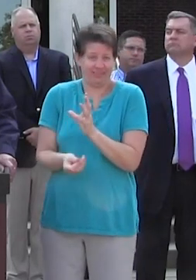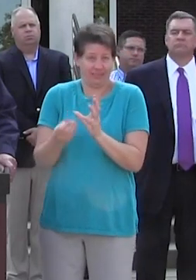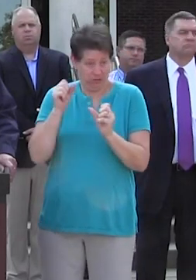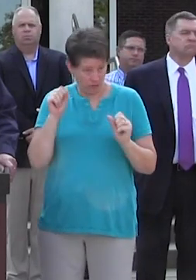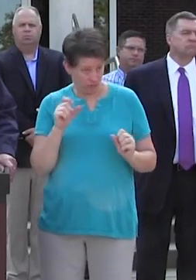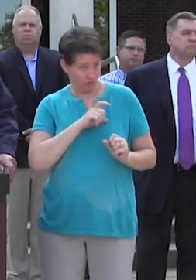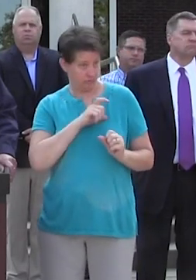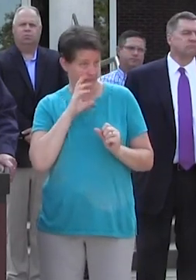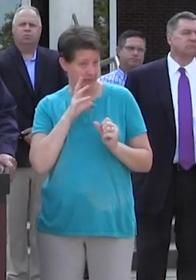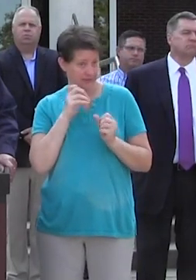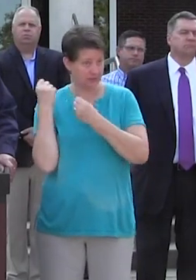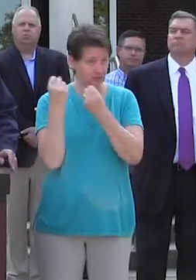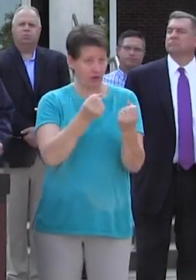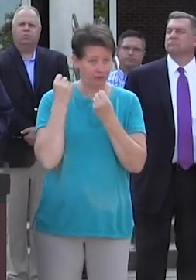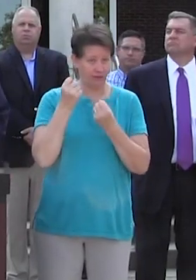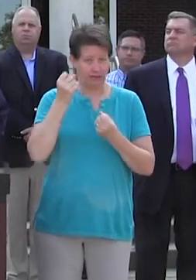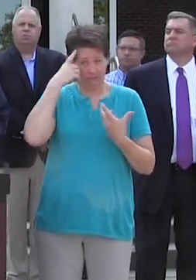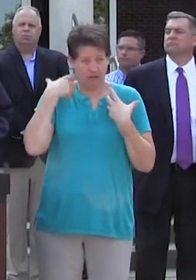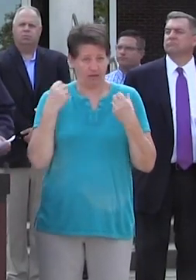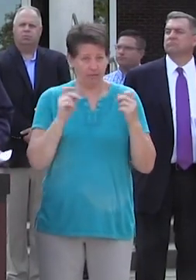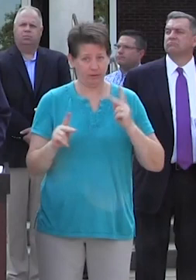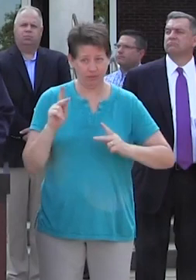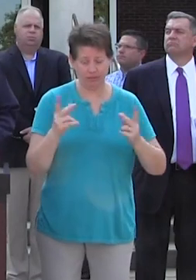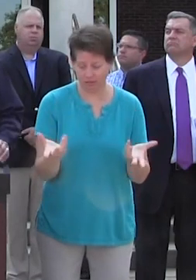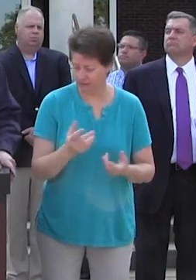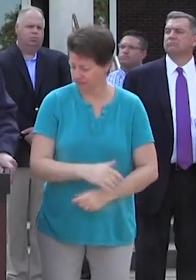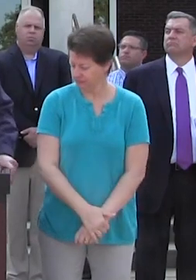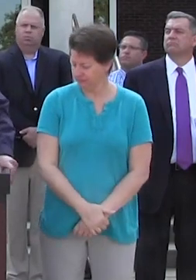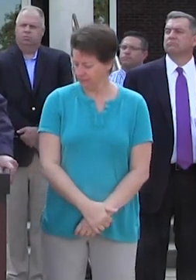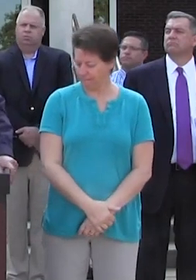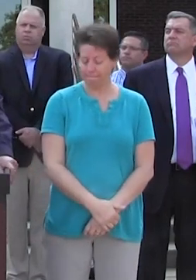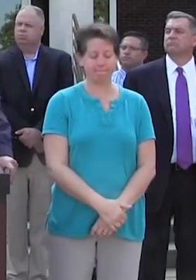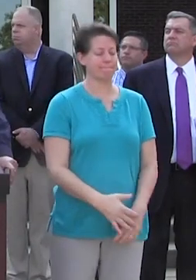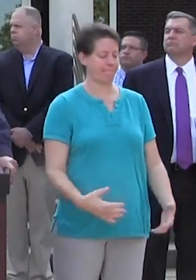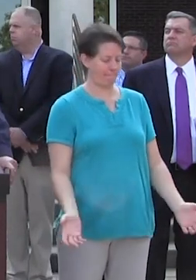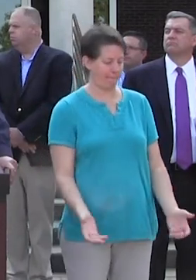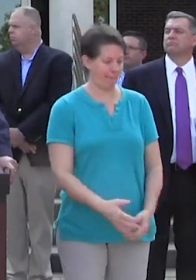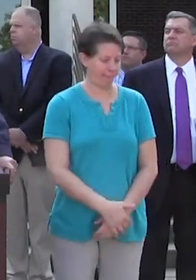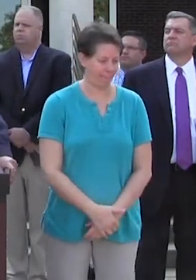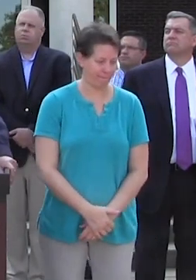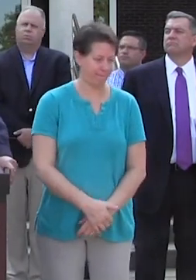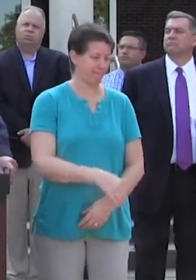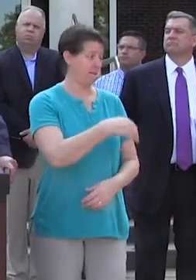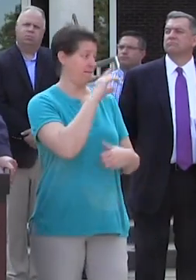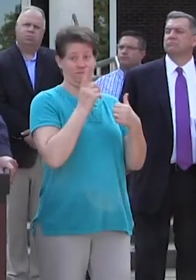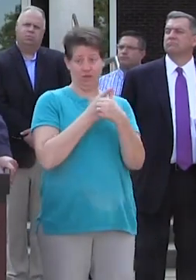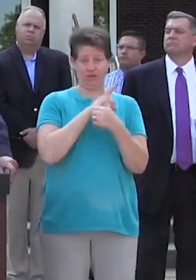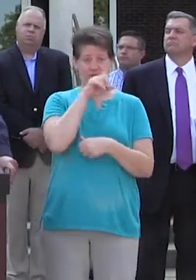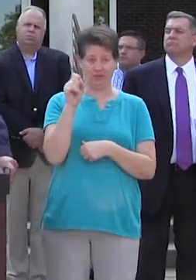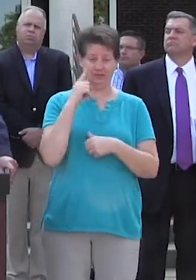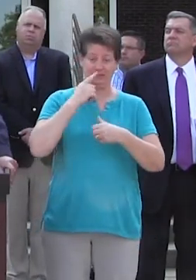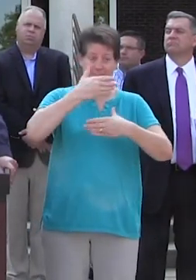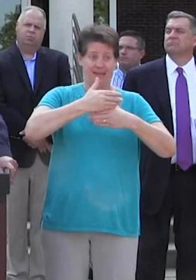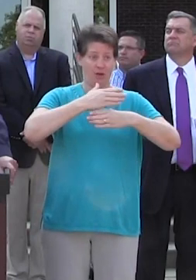jail officials be transporting mental health patients? Well, the question is one of driving around